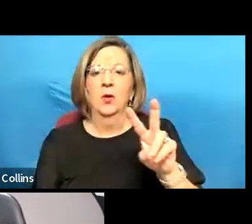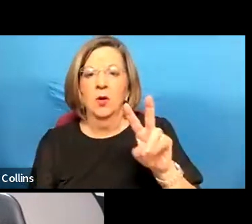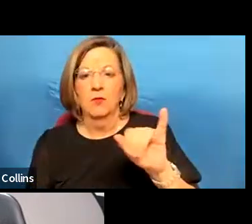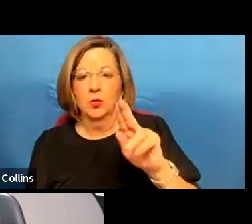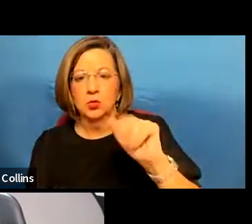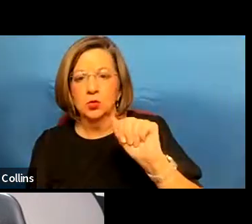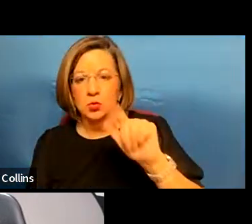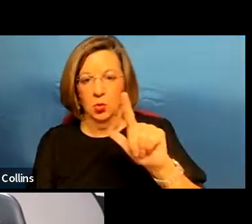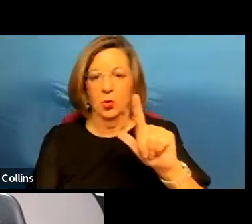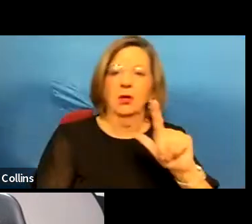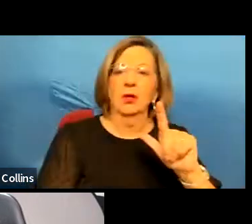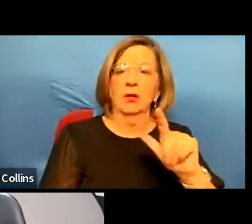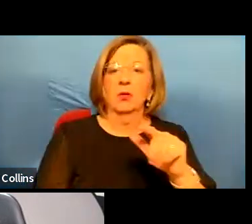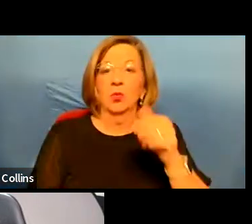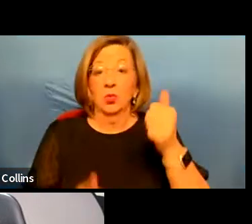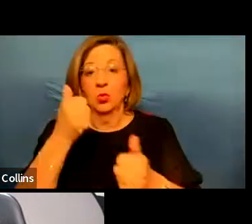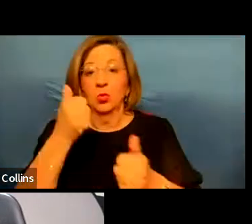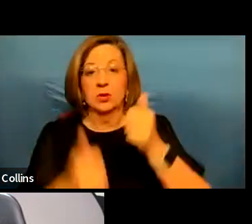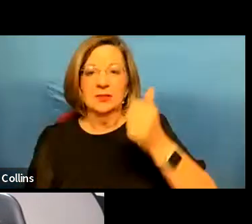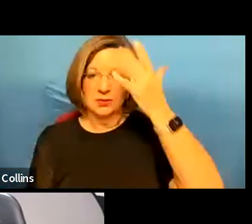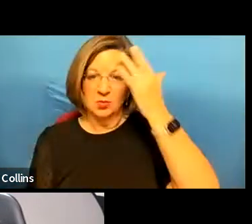versus virtual,